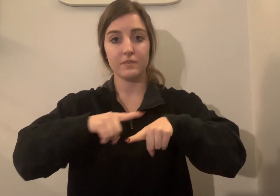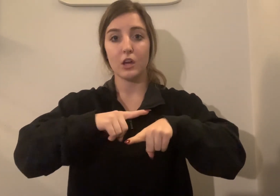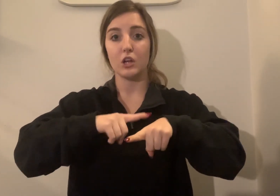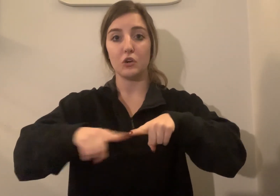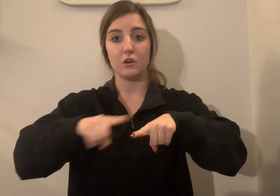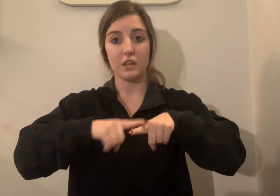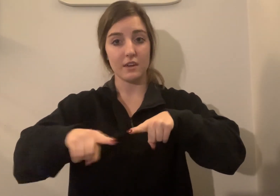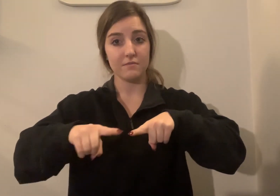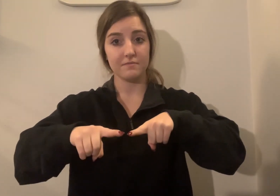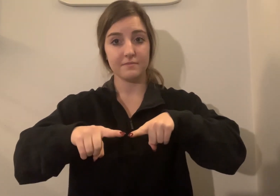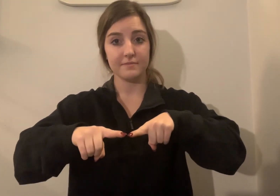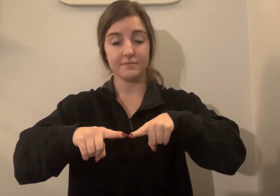Naughty.